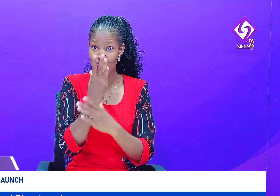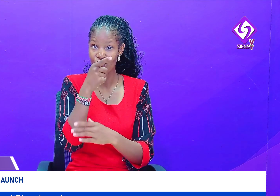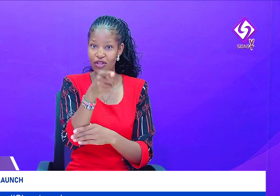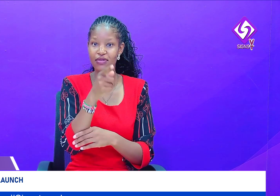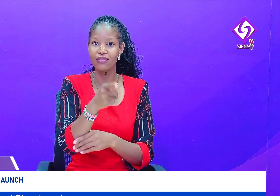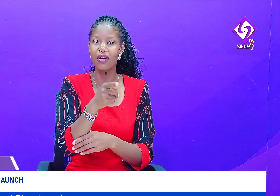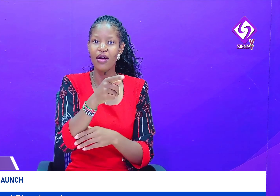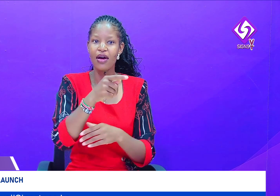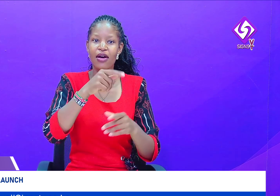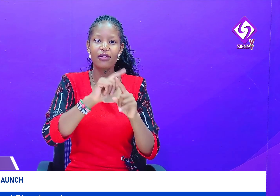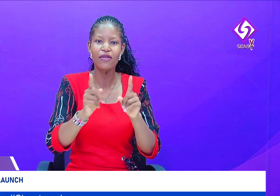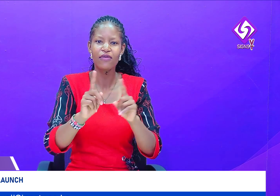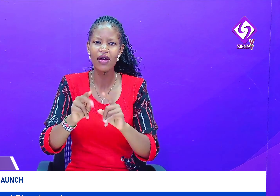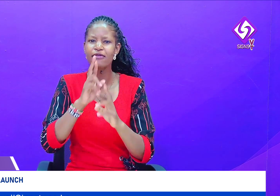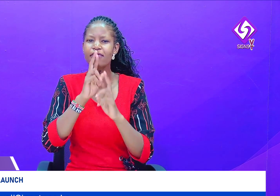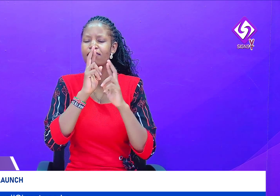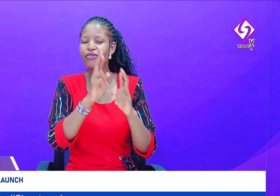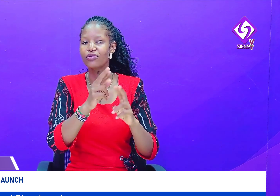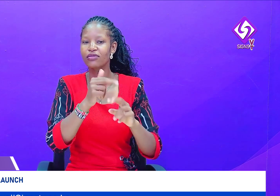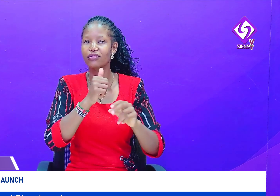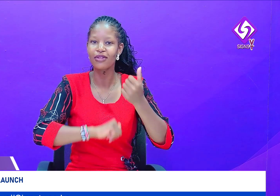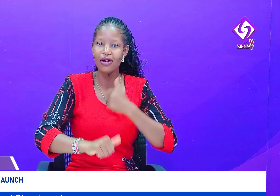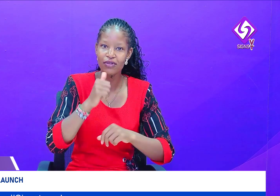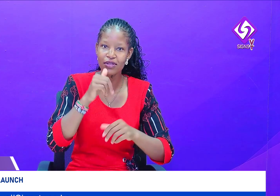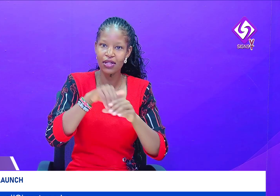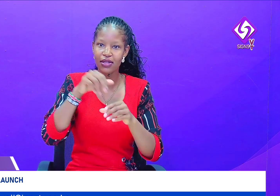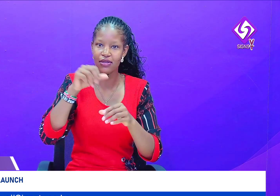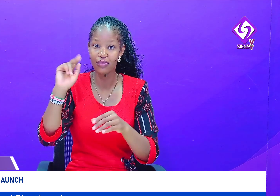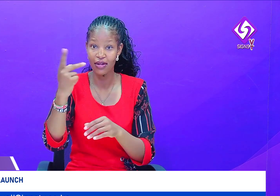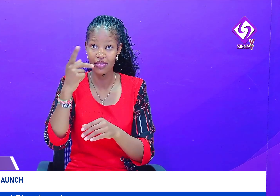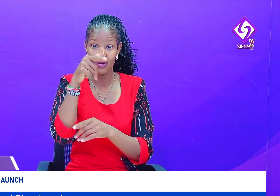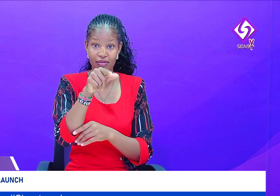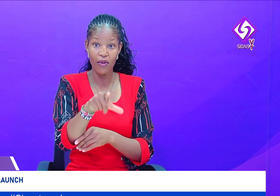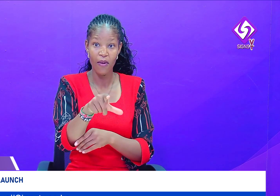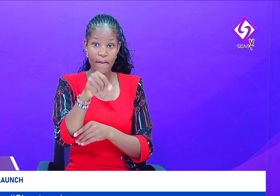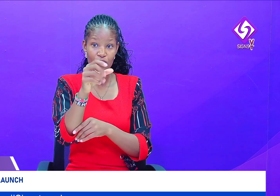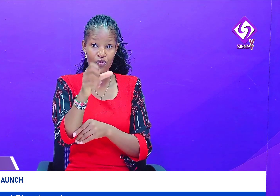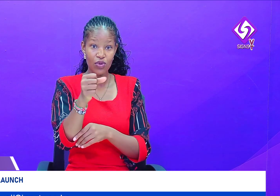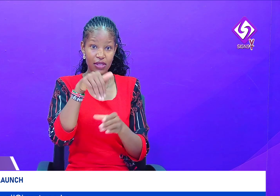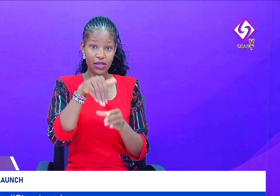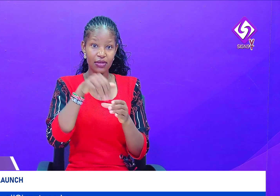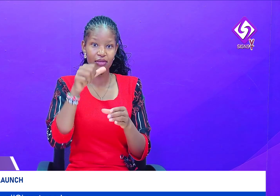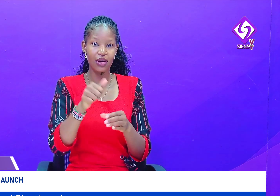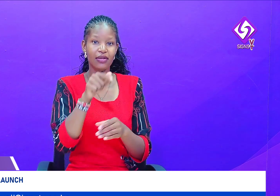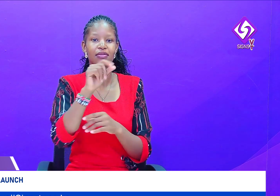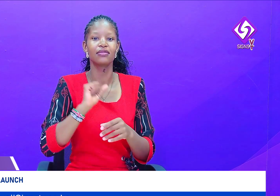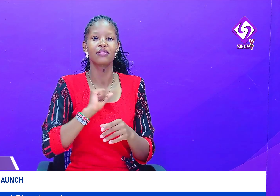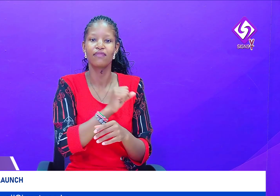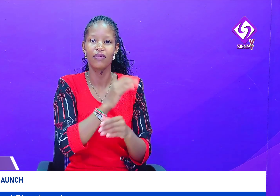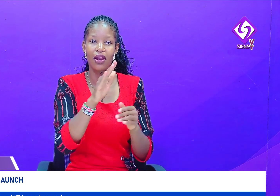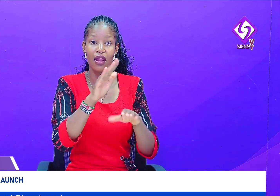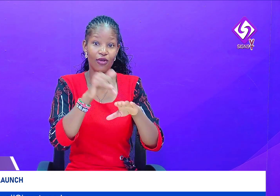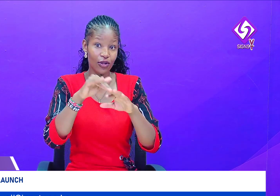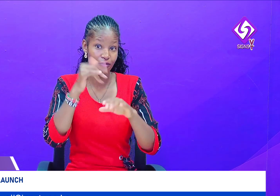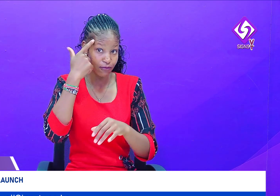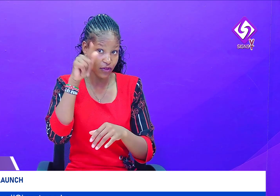Speaking during the launch of the research report on activism in Kenya, the stakeholders in the sector called for